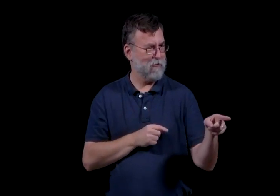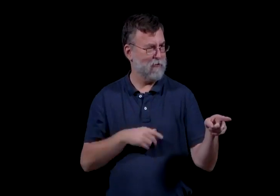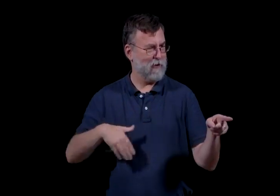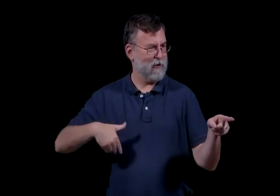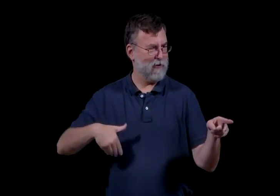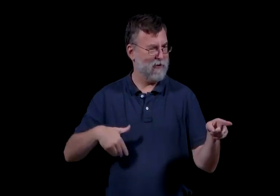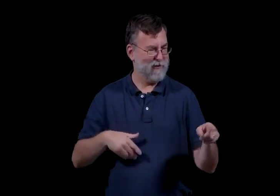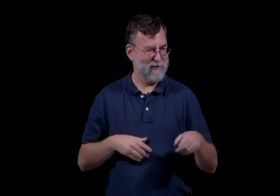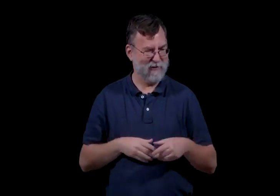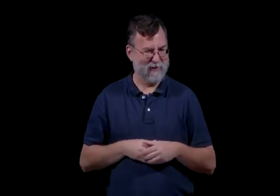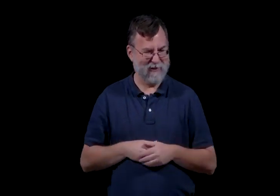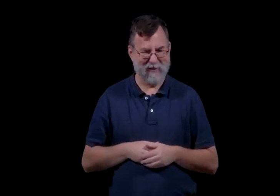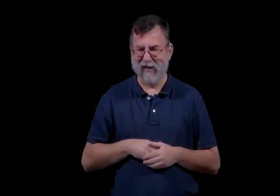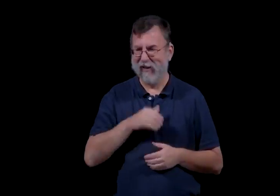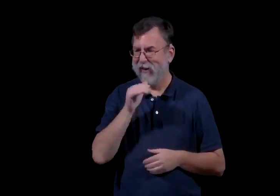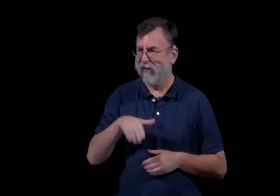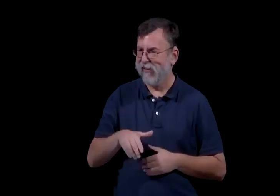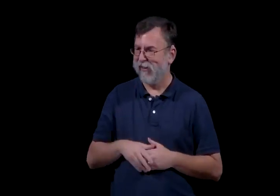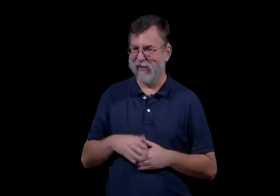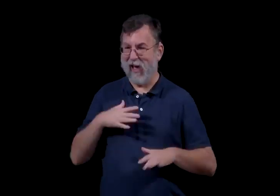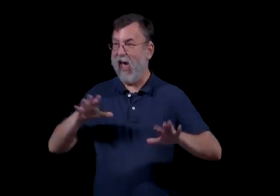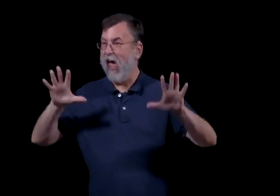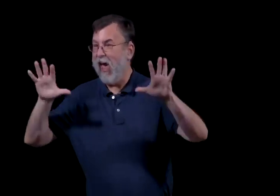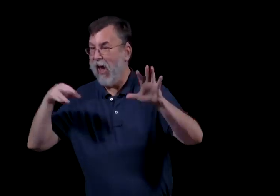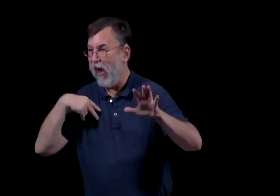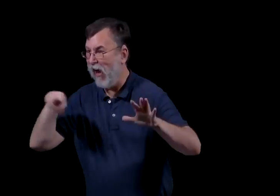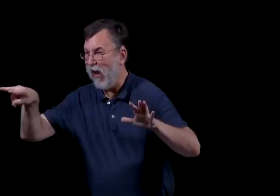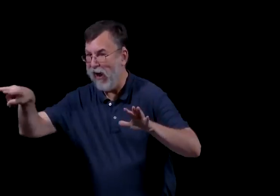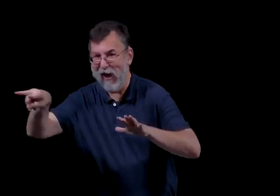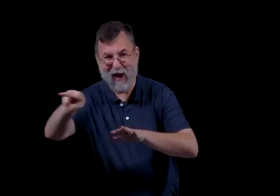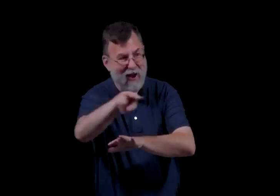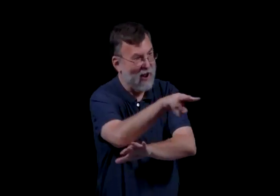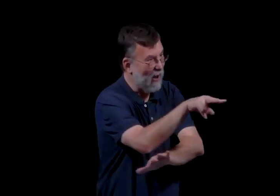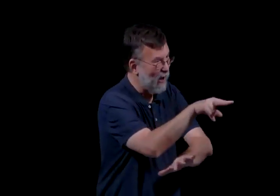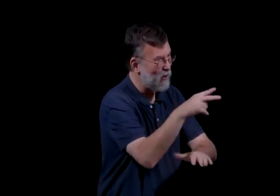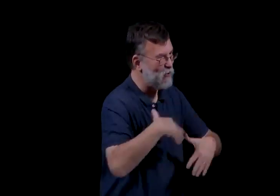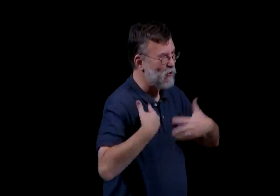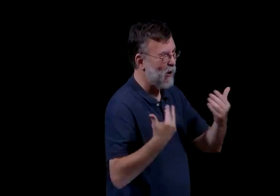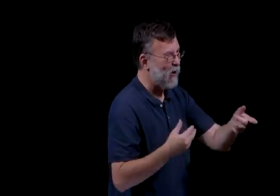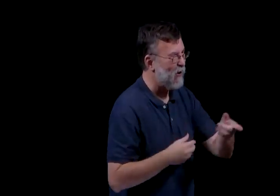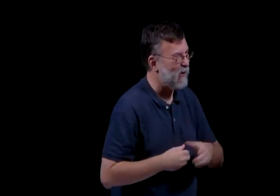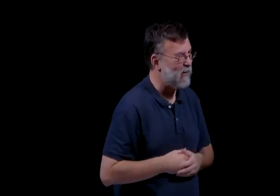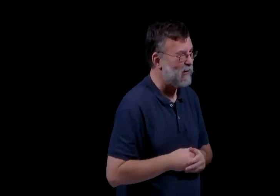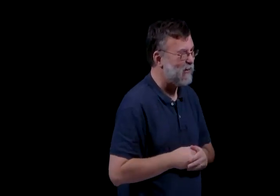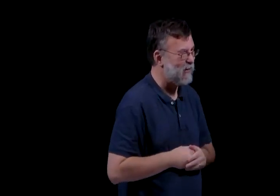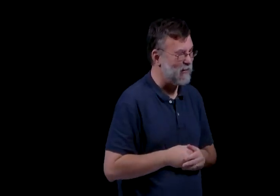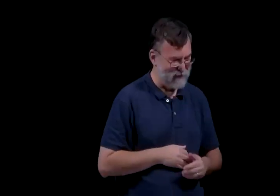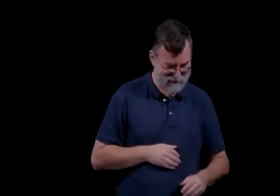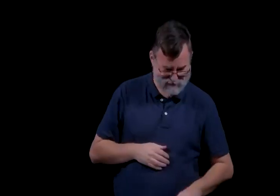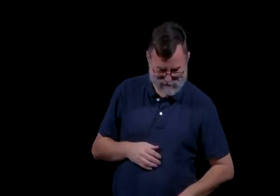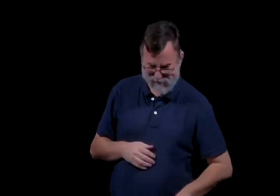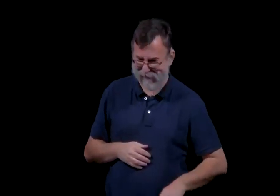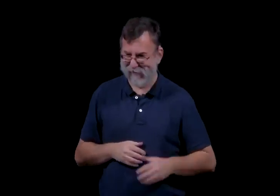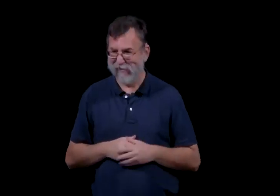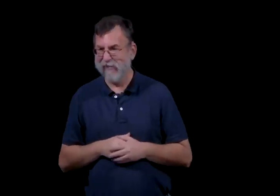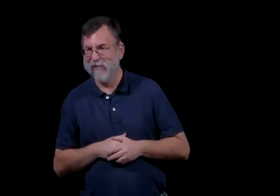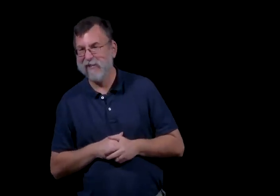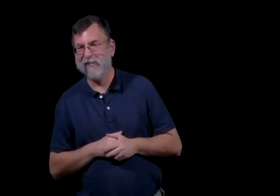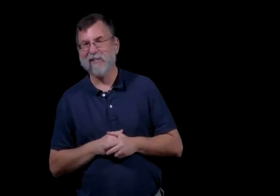I don't know how old these are. Teenagers here. Is anybody 23 years old? I'm looking out. I've got some young people sitting here. Nah, maybe not